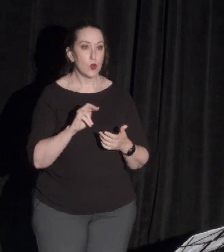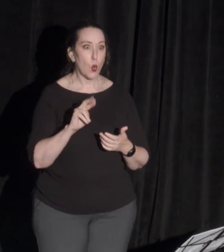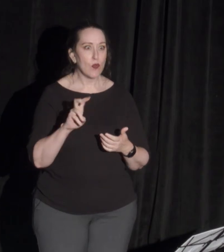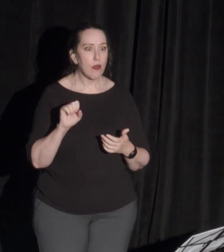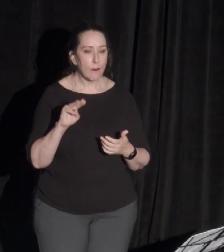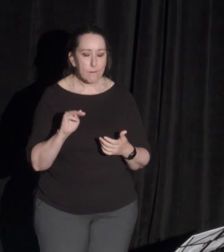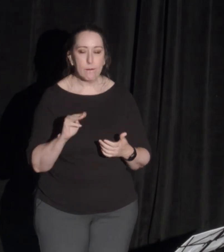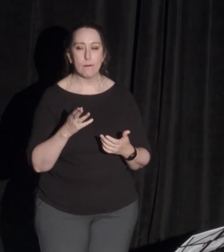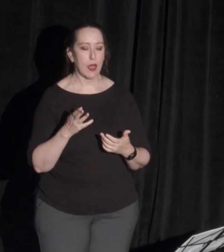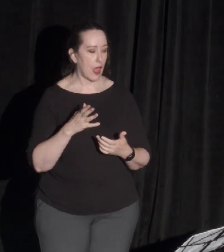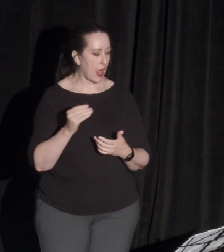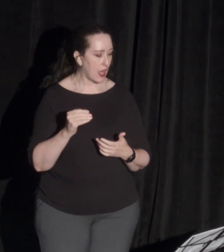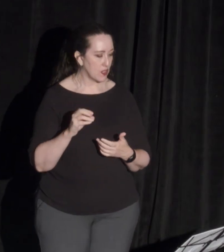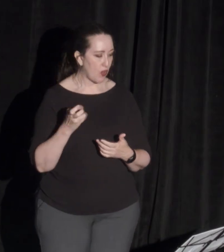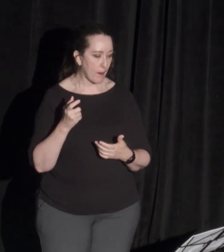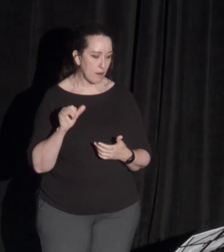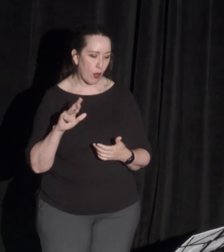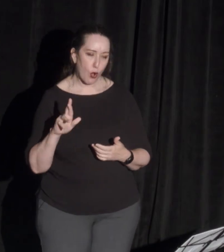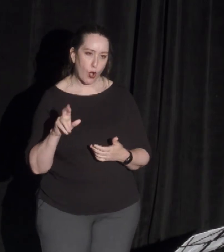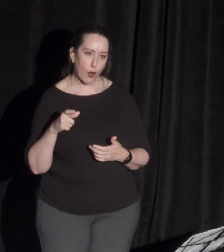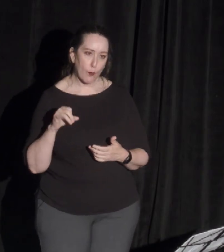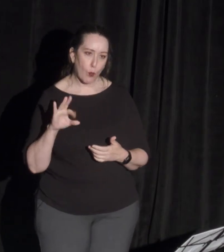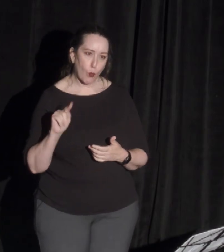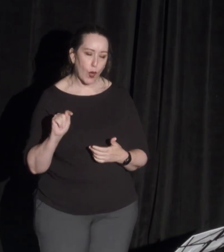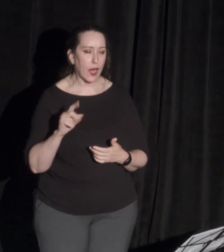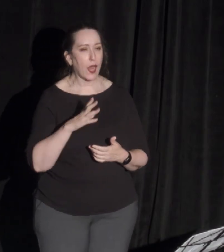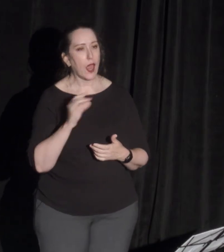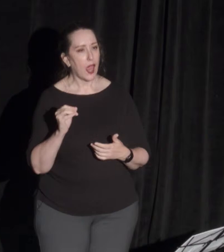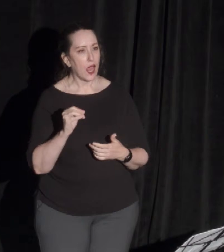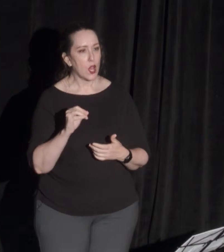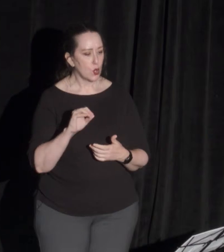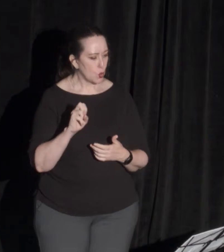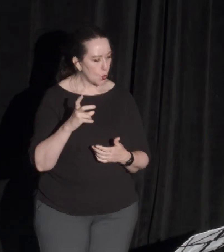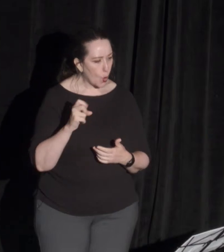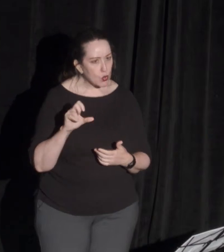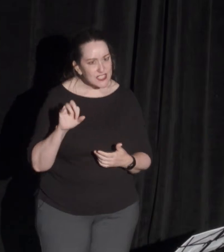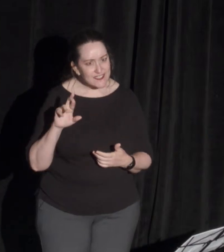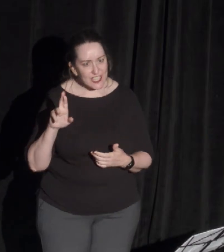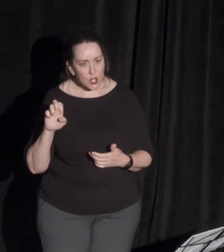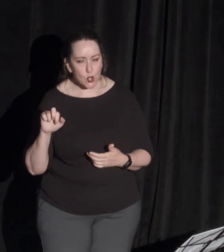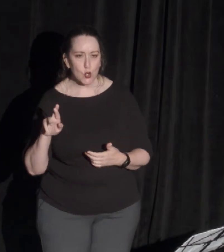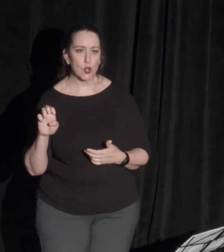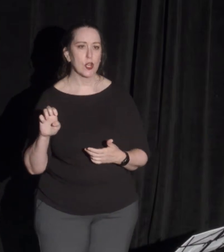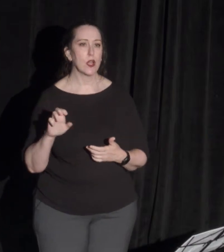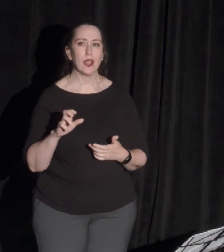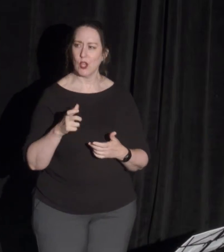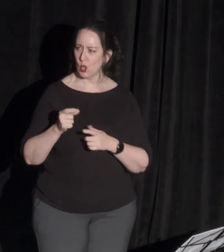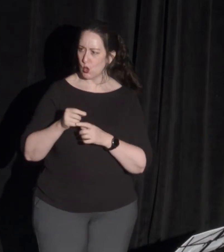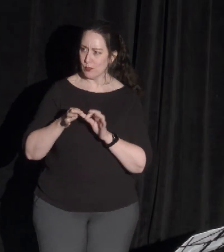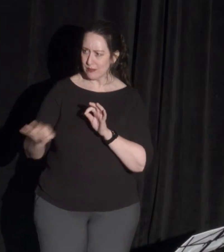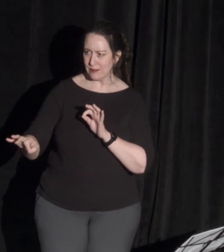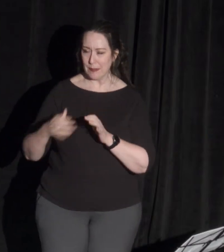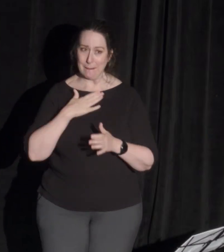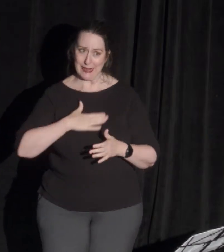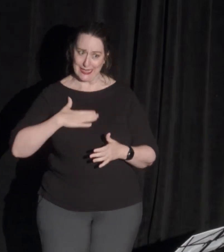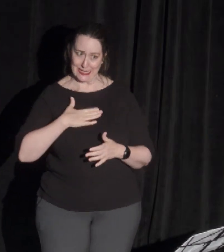and John Bar Point and noosphere. Can you use those in a sentence, please?